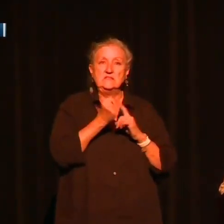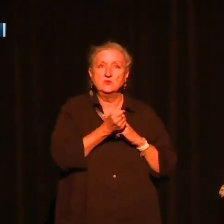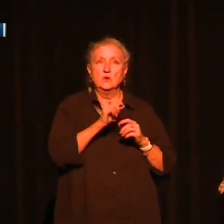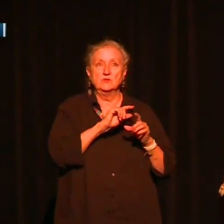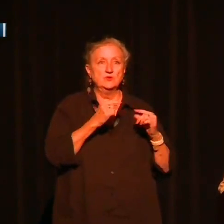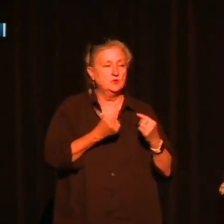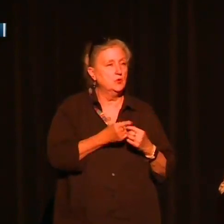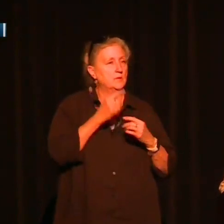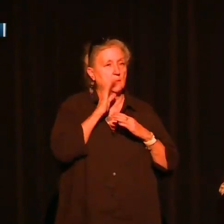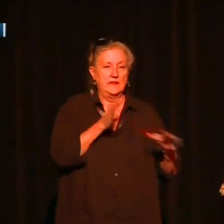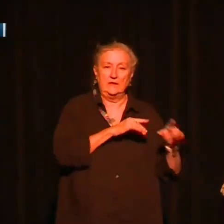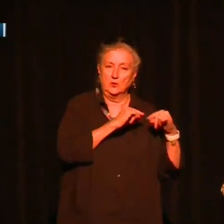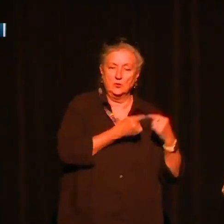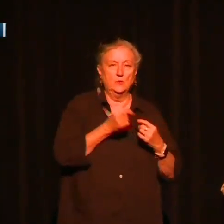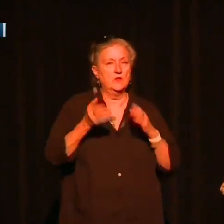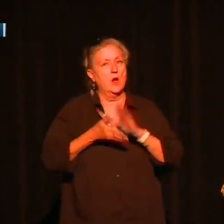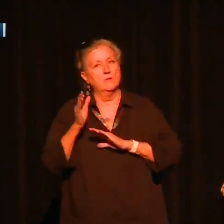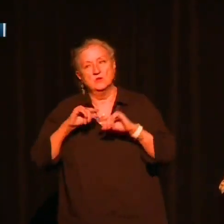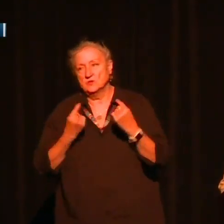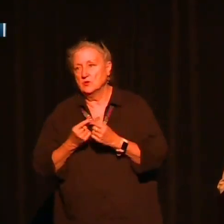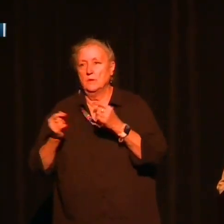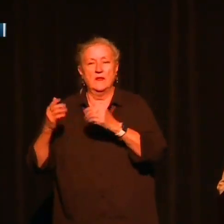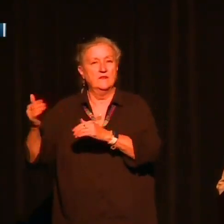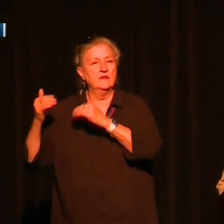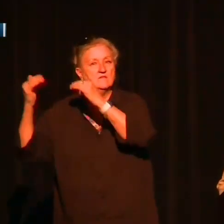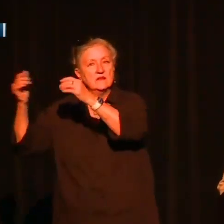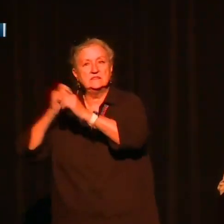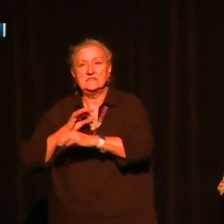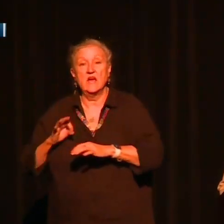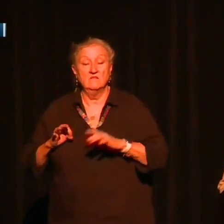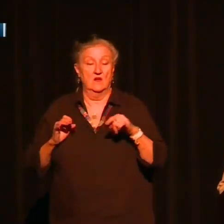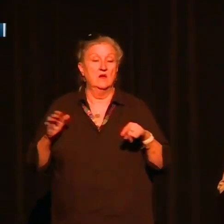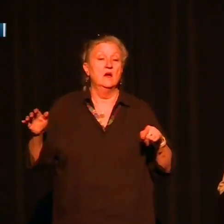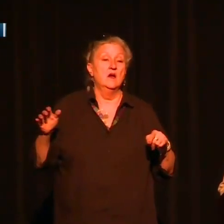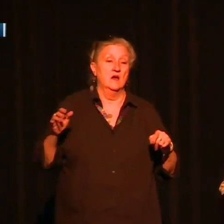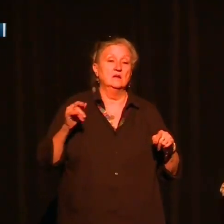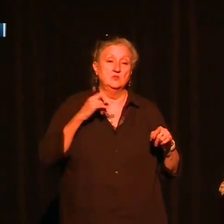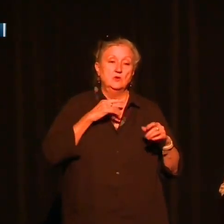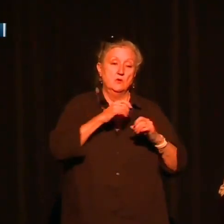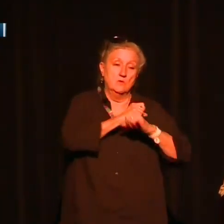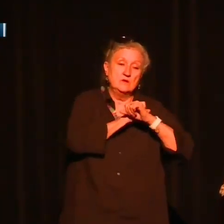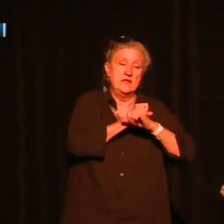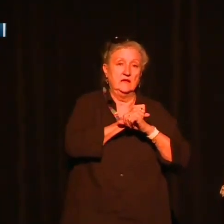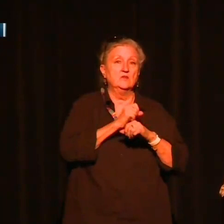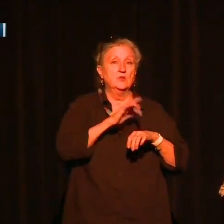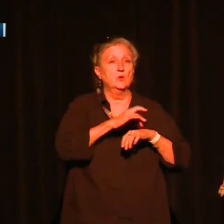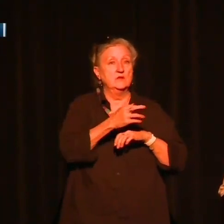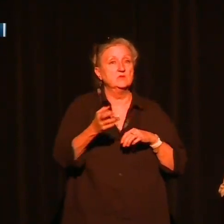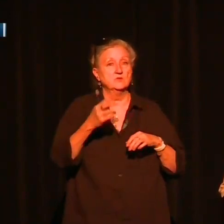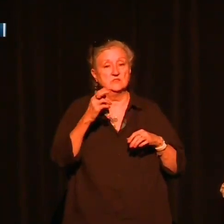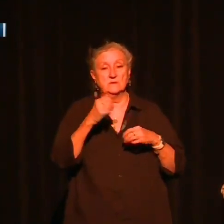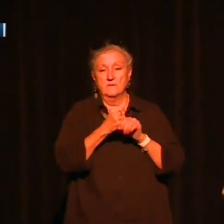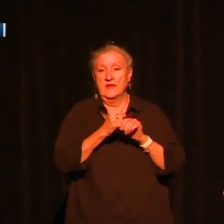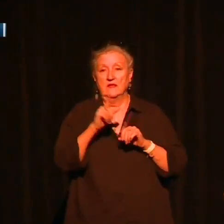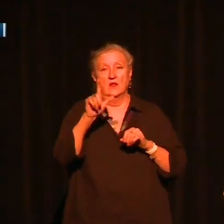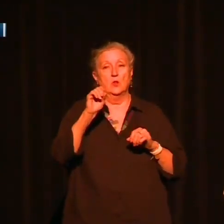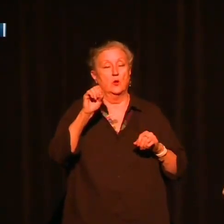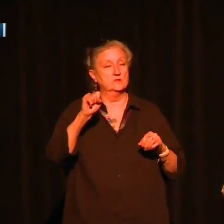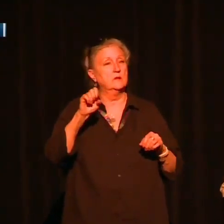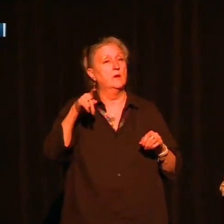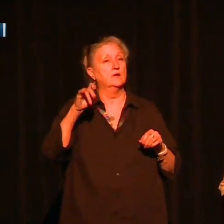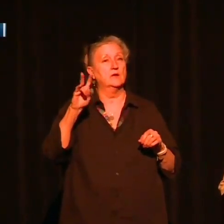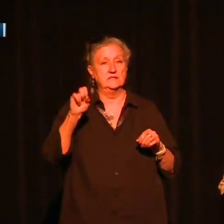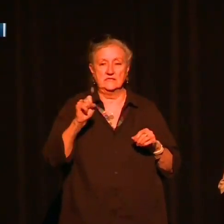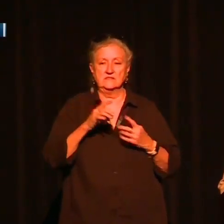the planning group, the operations group, and the command staff in order to protect the resources that make the Los Padres so special. These